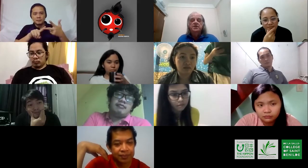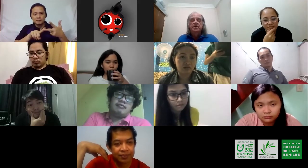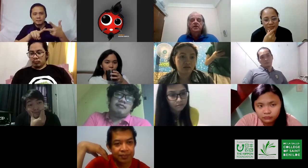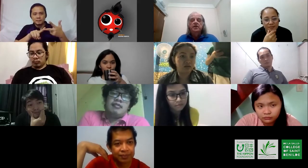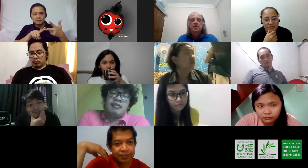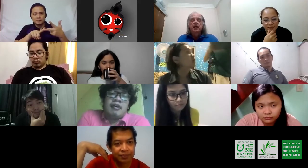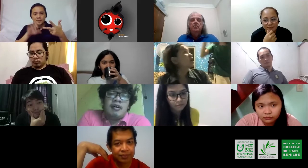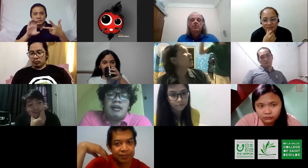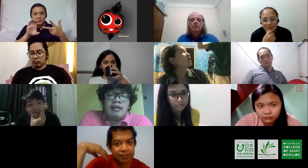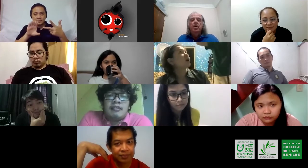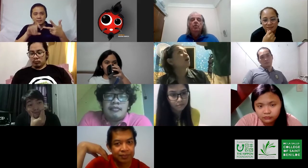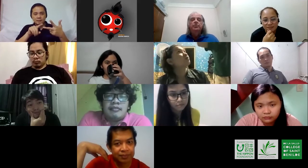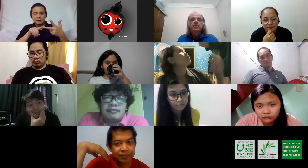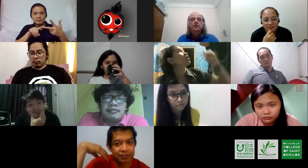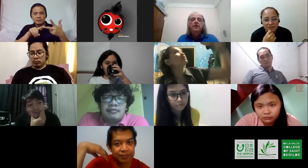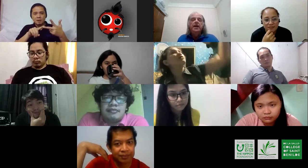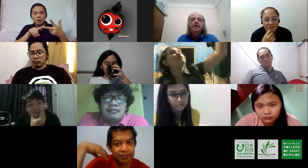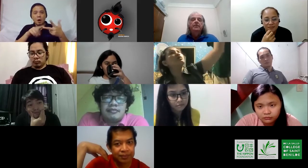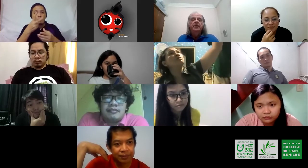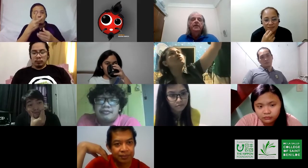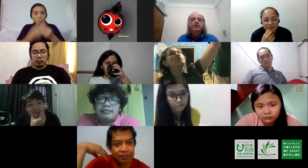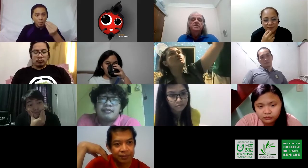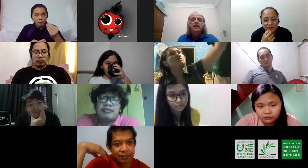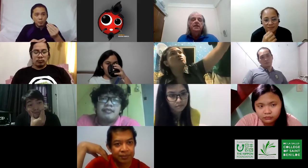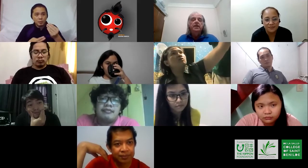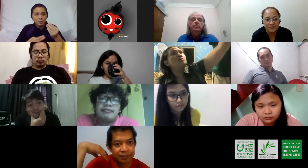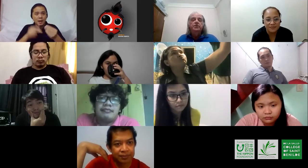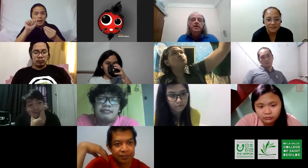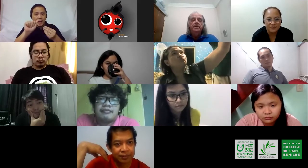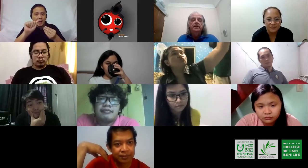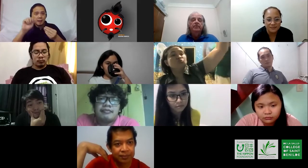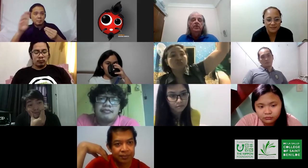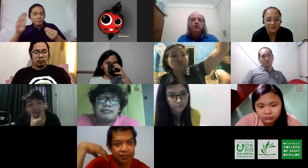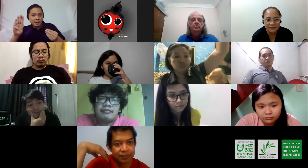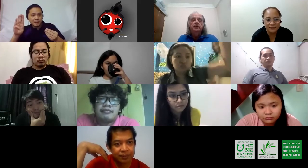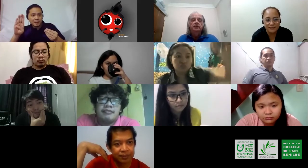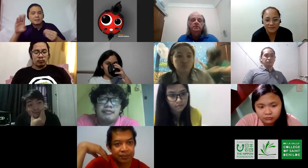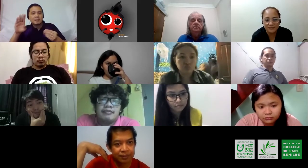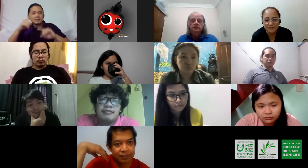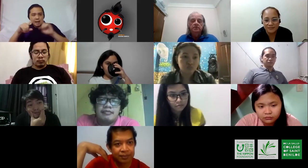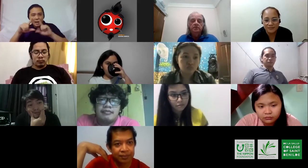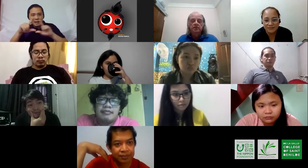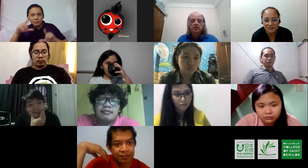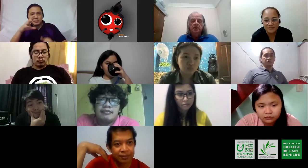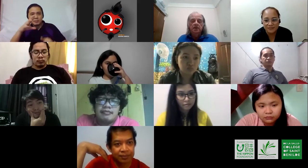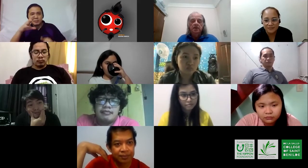C, both A and B, a sign language and a deaf culture,